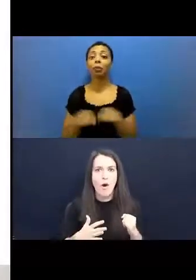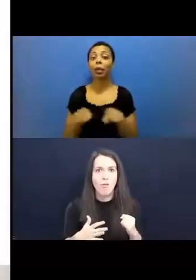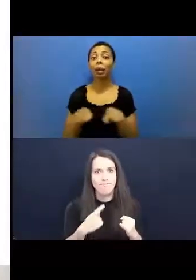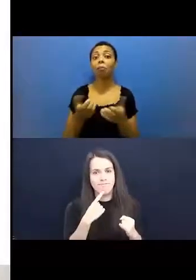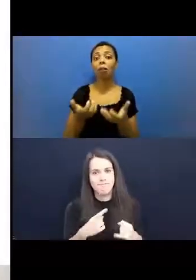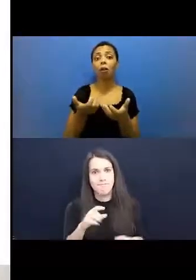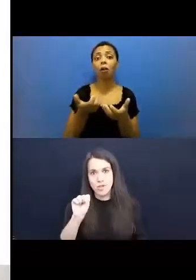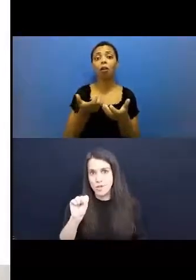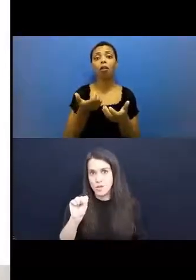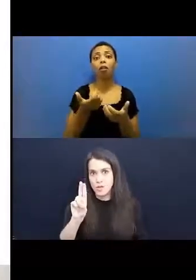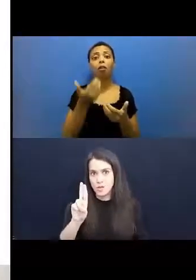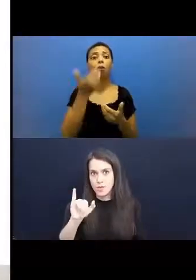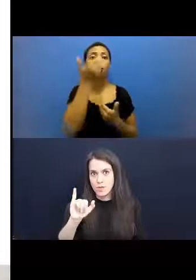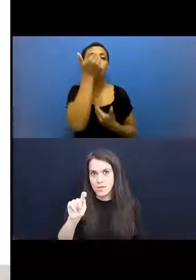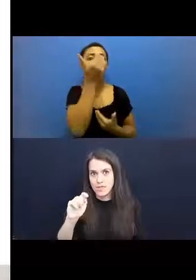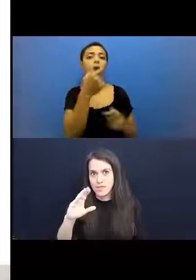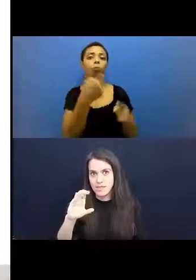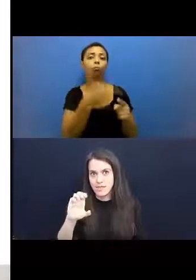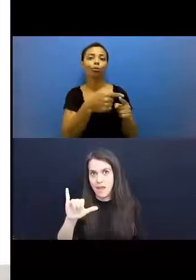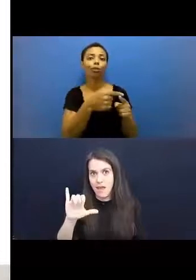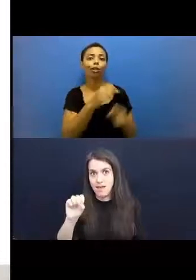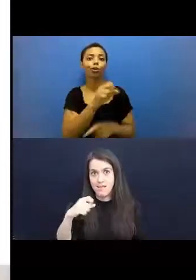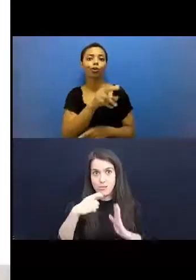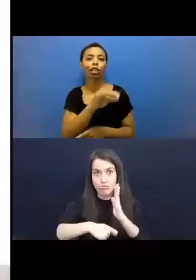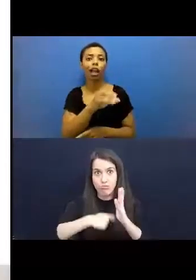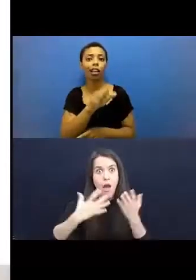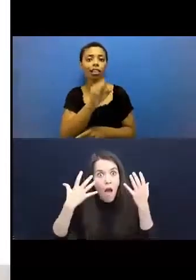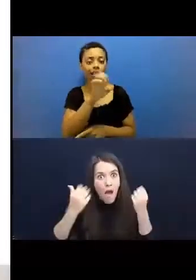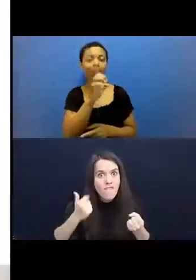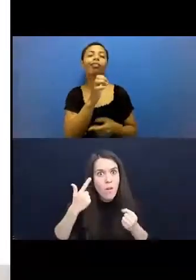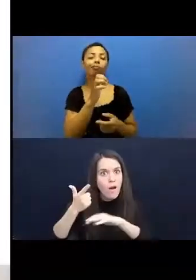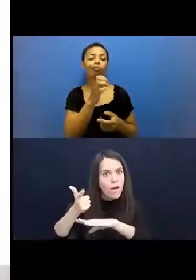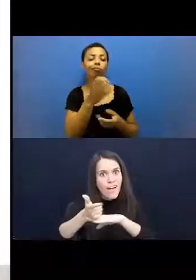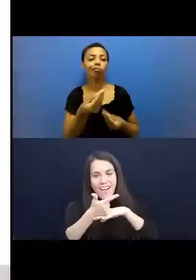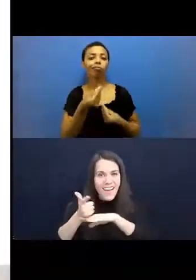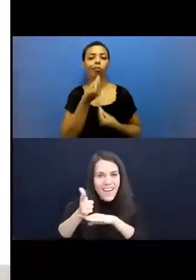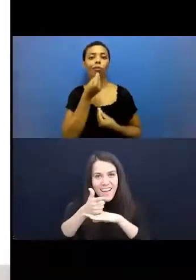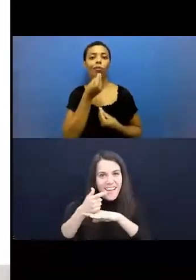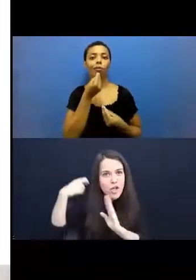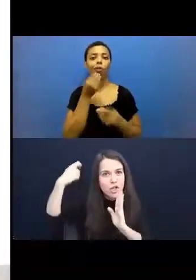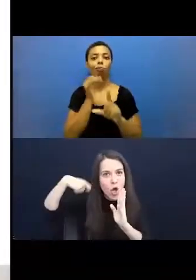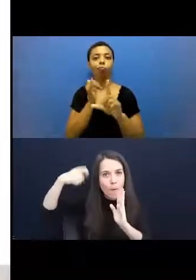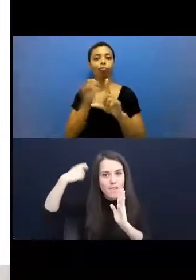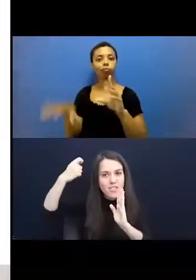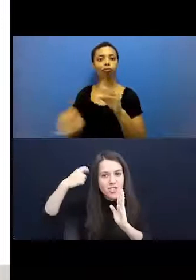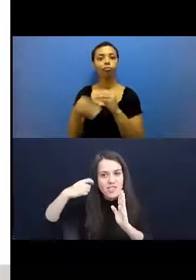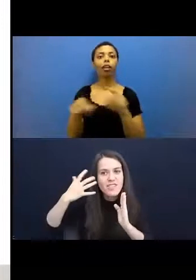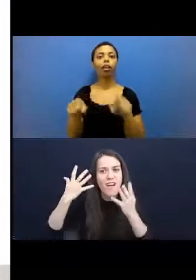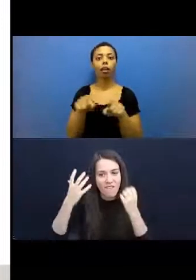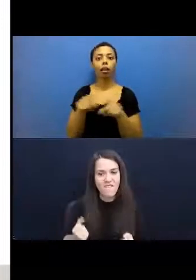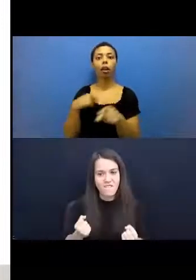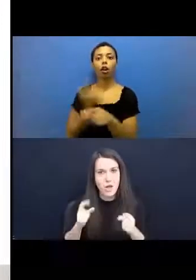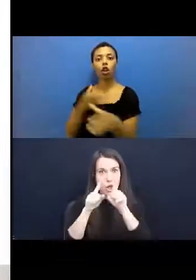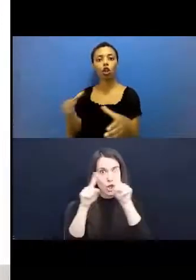Project documentary that was made by a group of media students at Offenburg University. If you